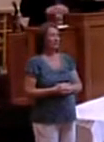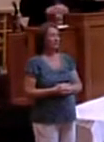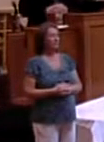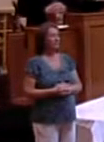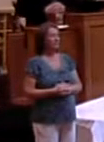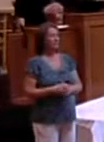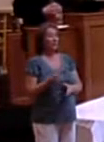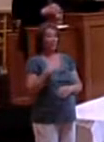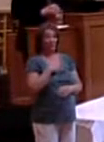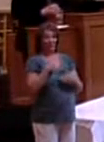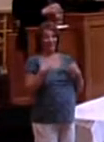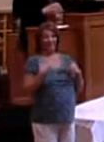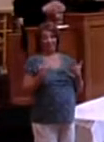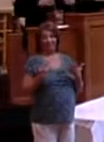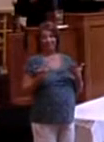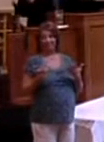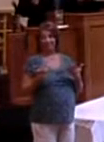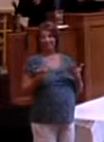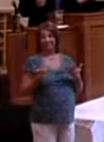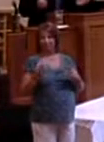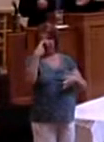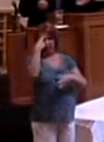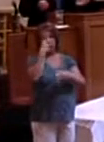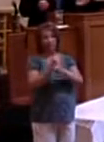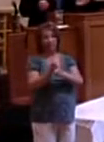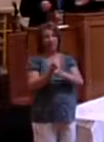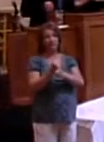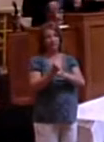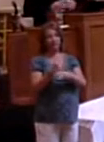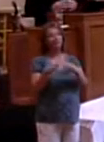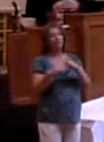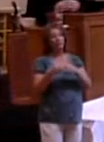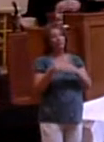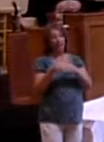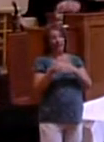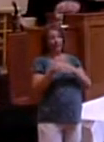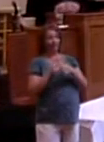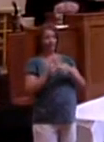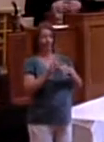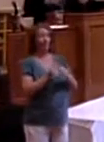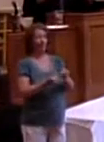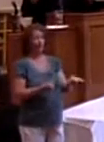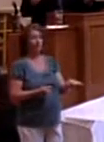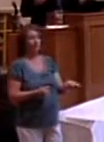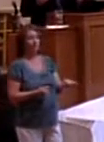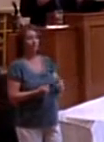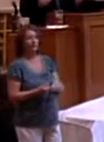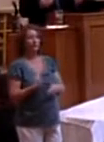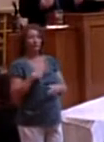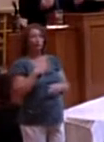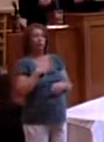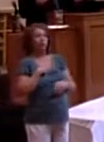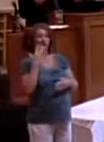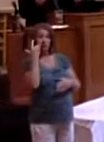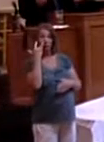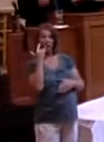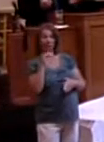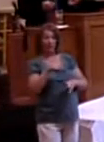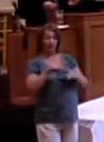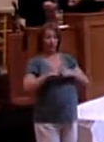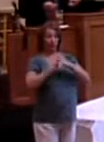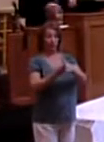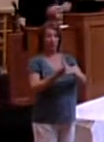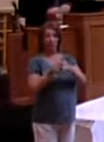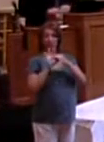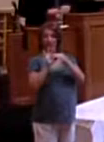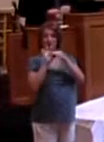So we do have a trust factor that's going to enter in. So that's why we build these relationships. That's why we build our relationship